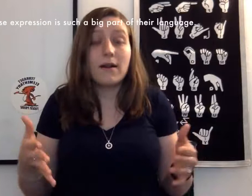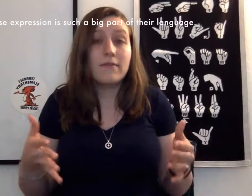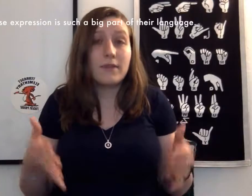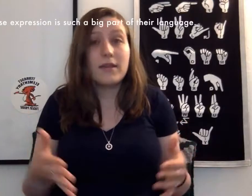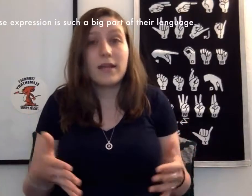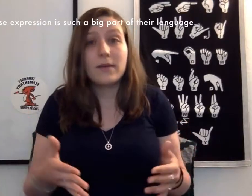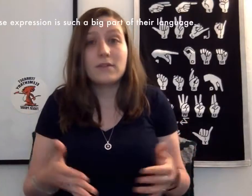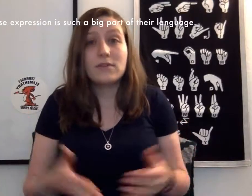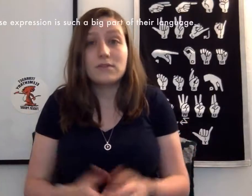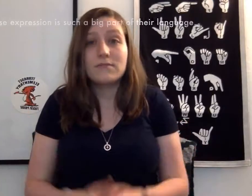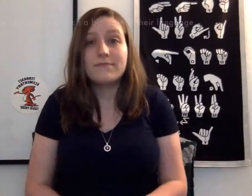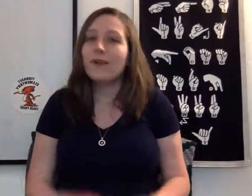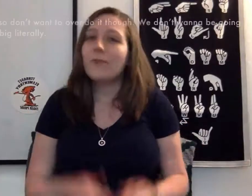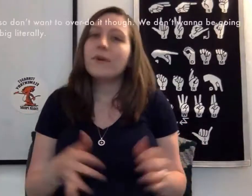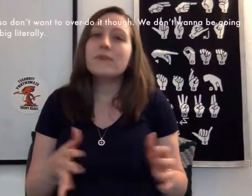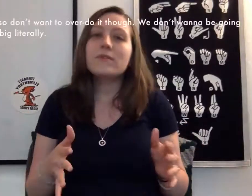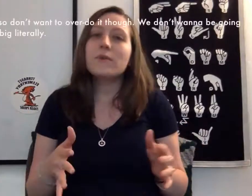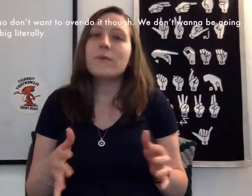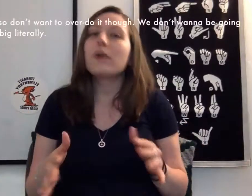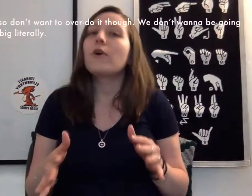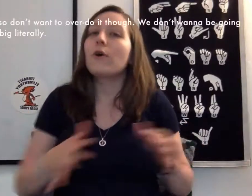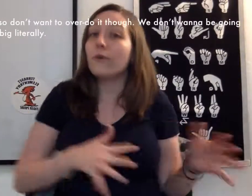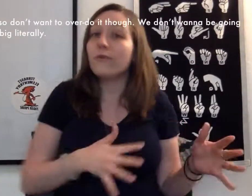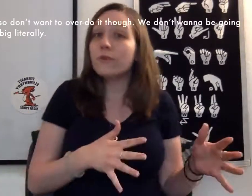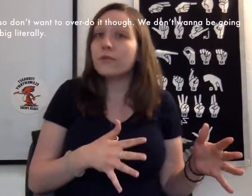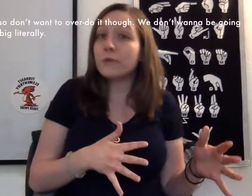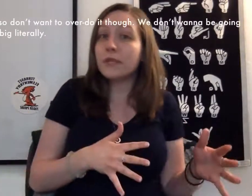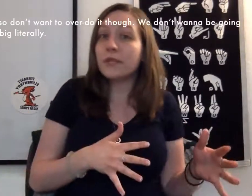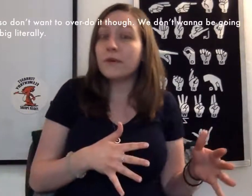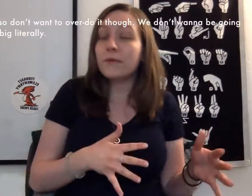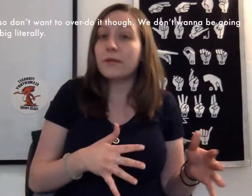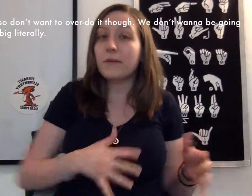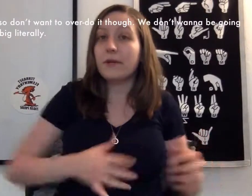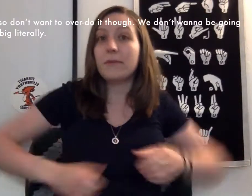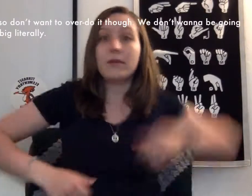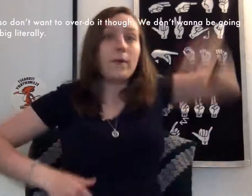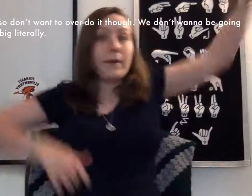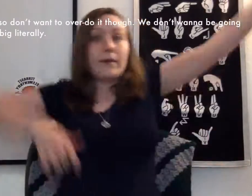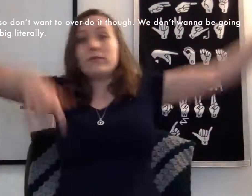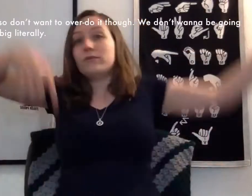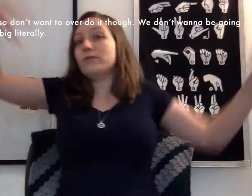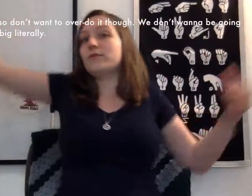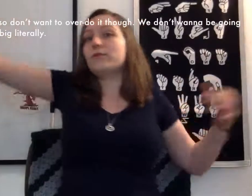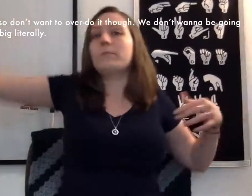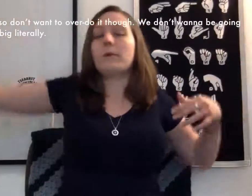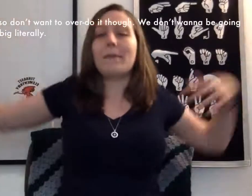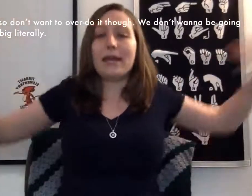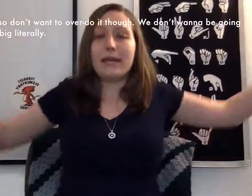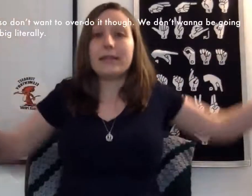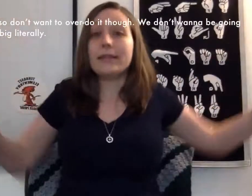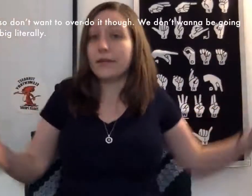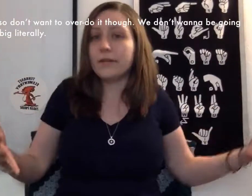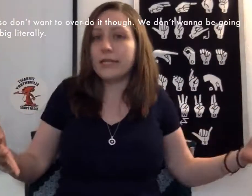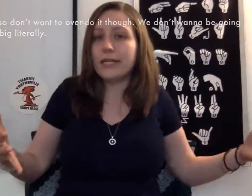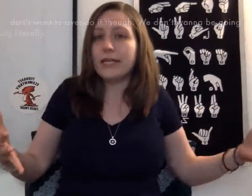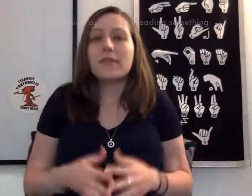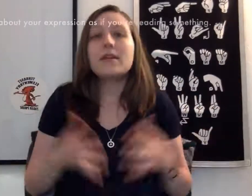their language. We also don't want to overdo it though. We don't want to be going super big literally. Think about